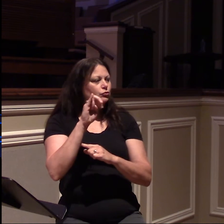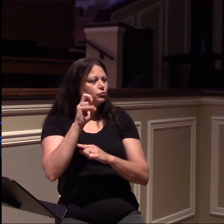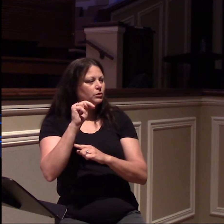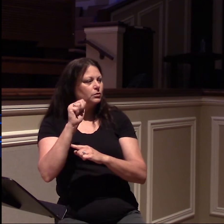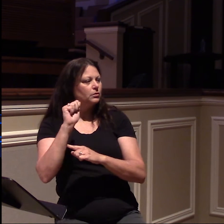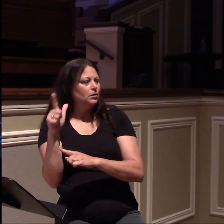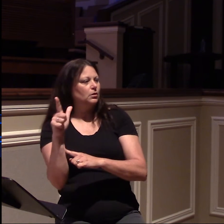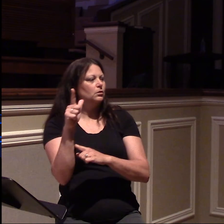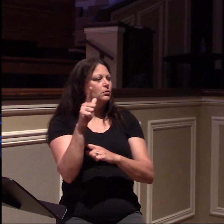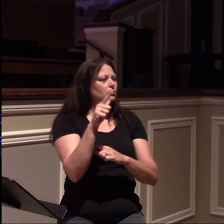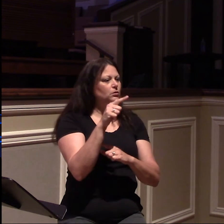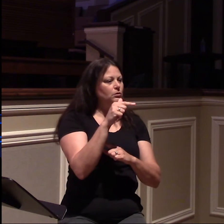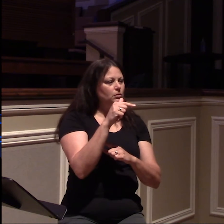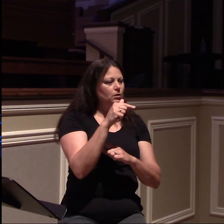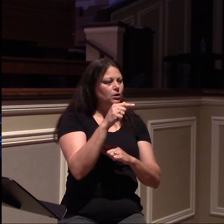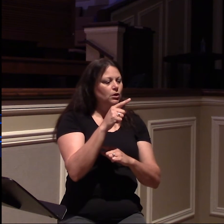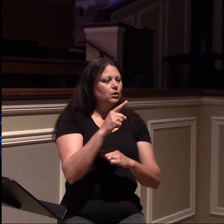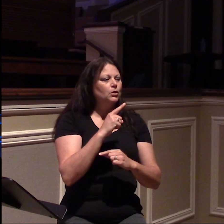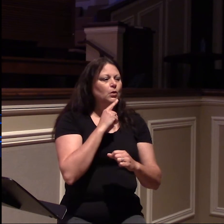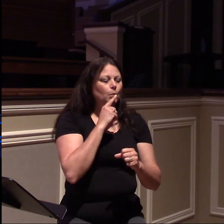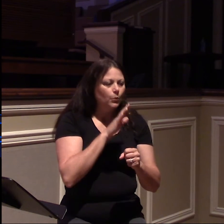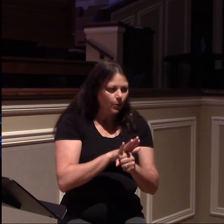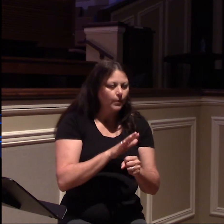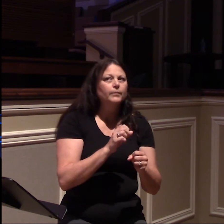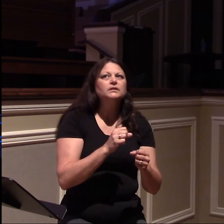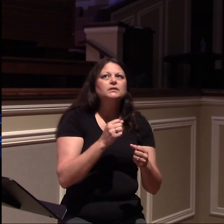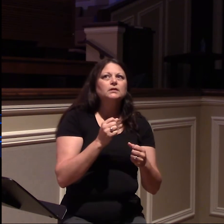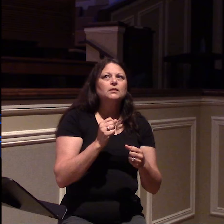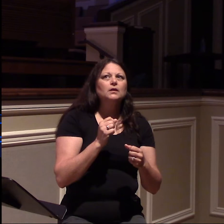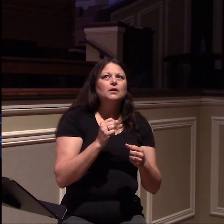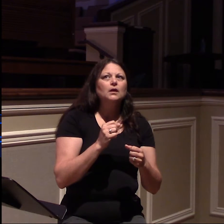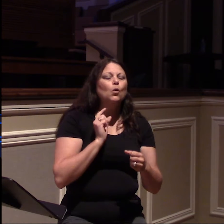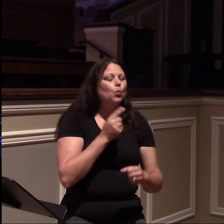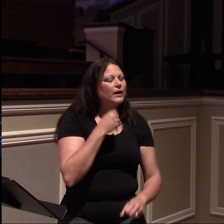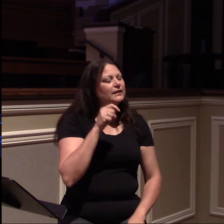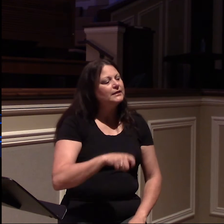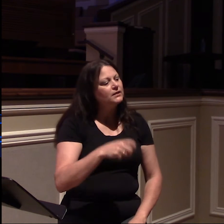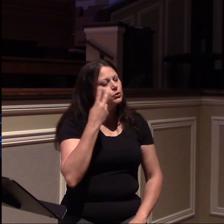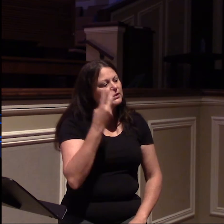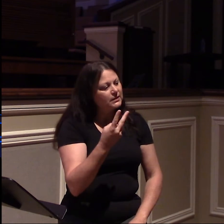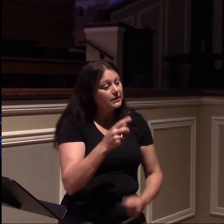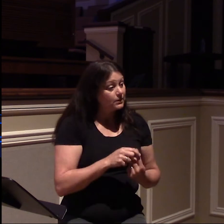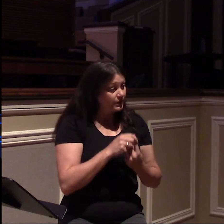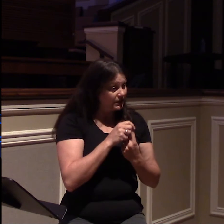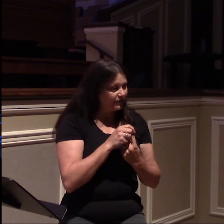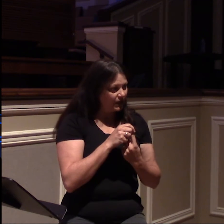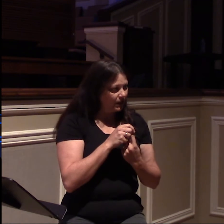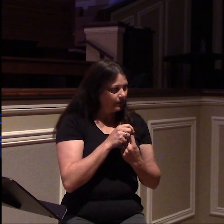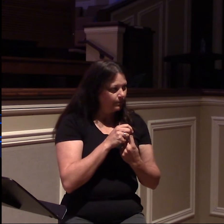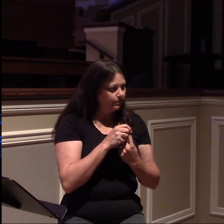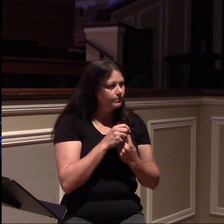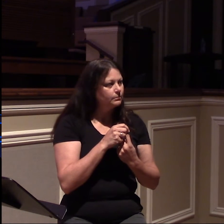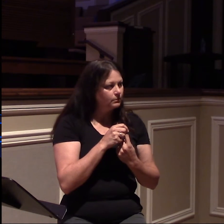and strong leadership in the home. I want us to look specifically, as we enter into a sermon series on the family,